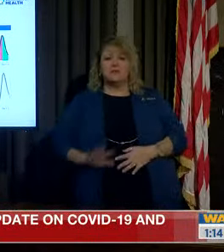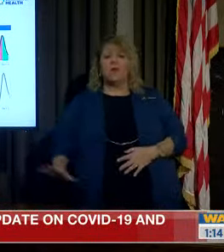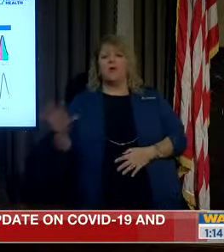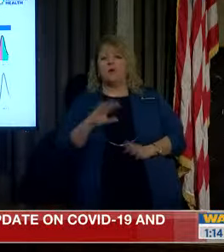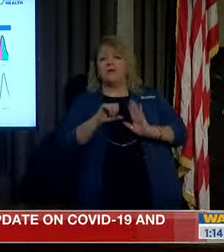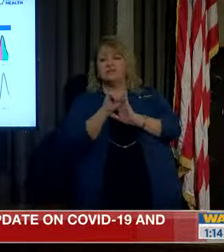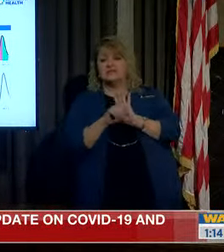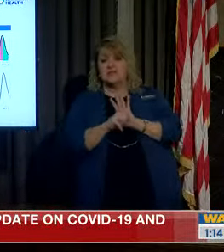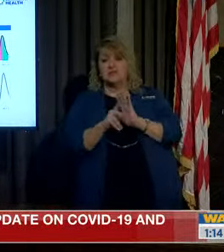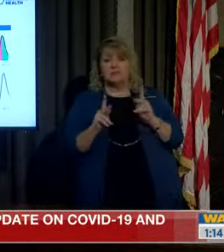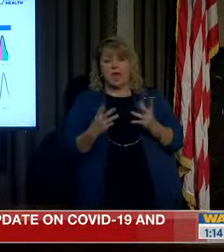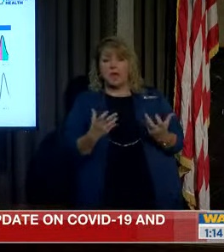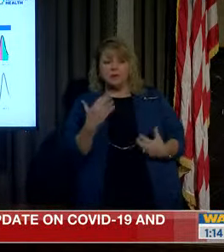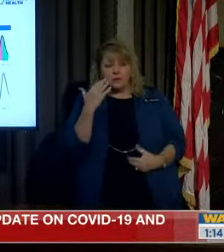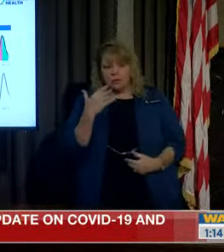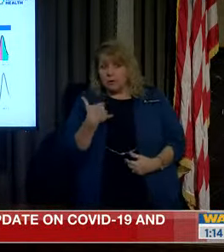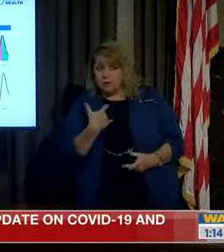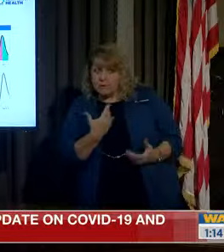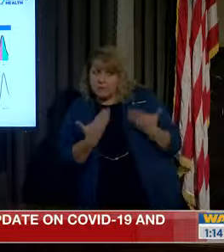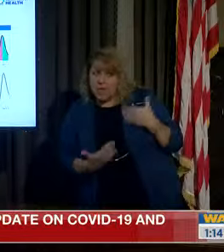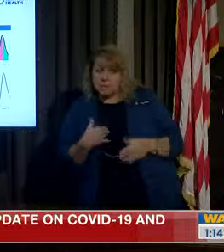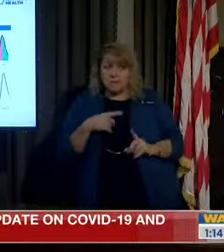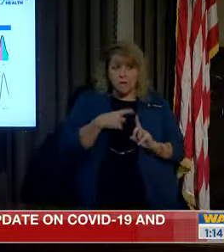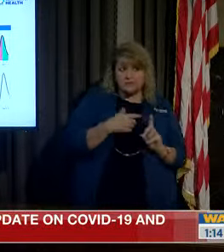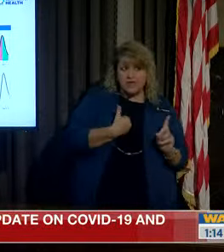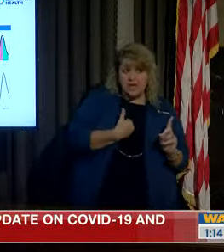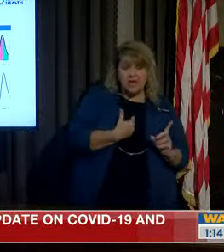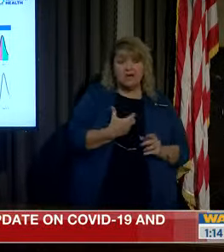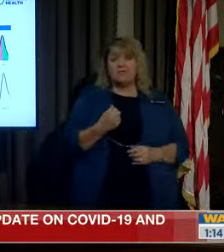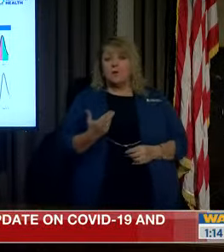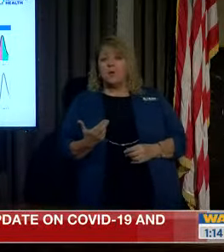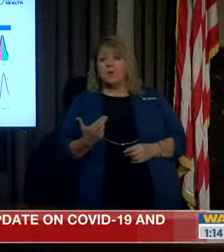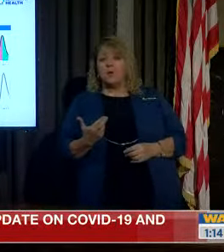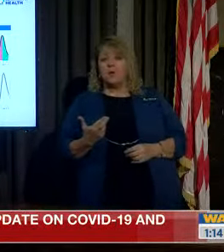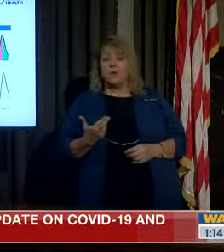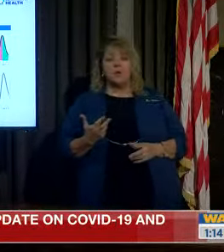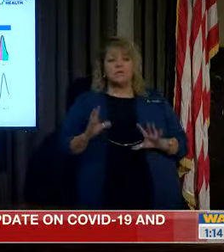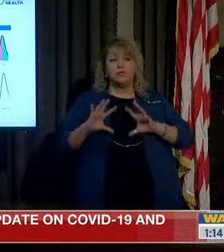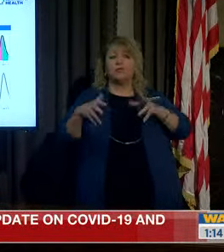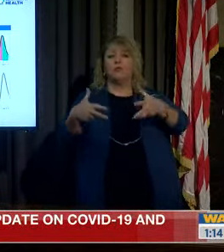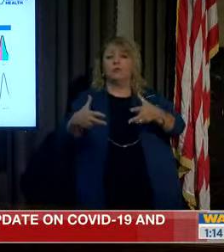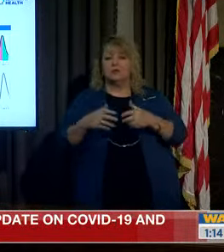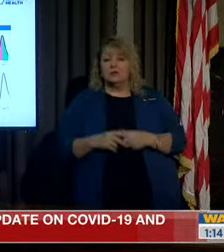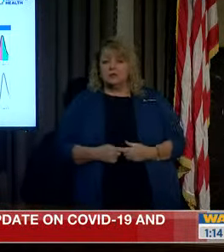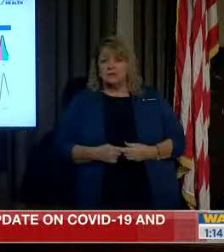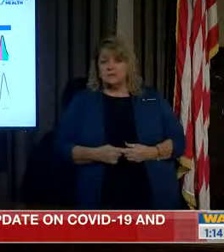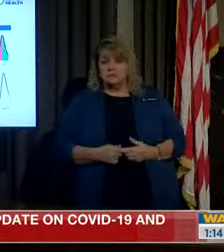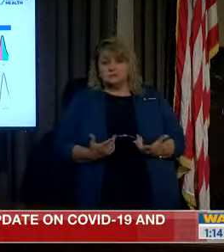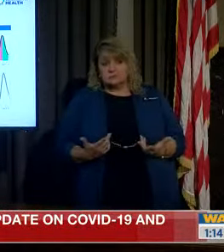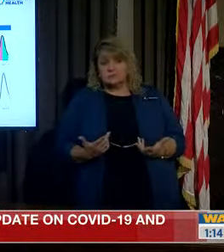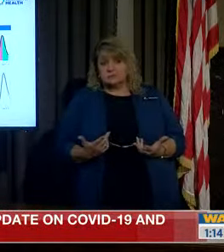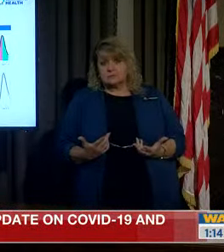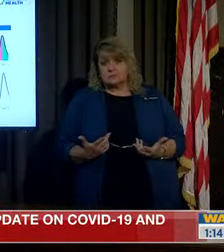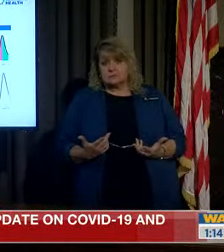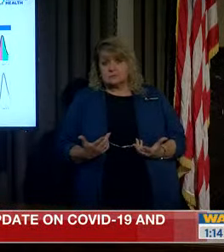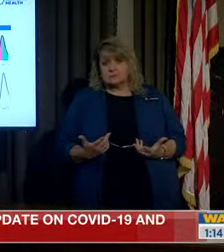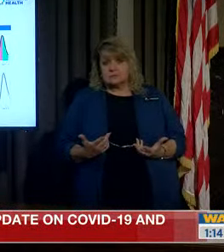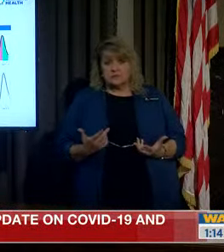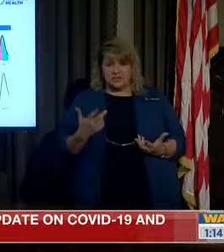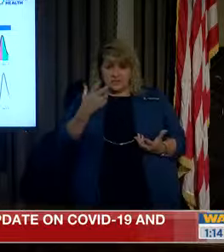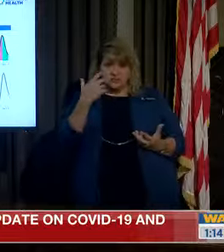matters for people who want to know if they're positive or not. It matters as well on a population level, a public health level. Do we have enough visibility